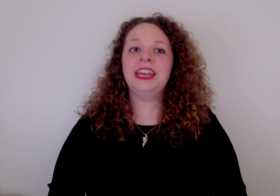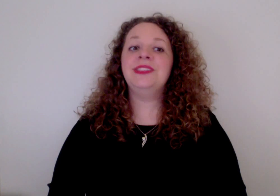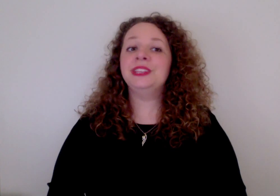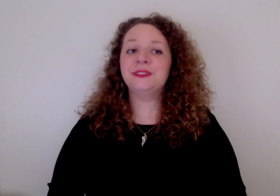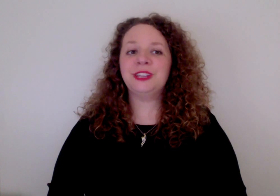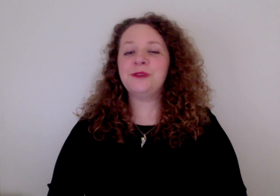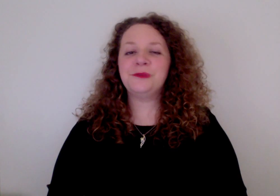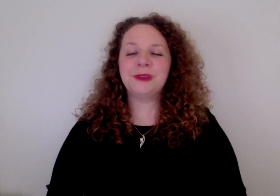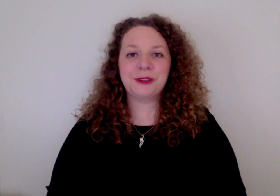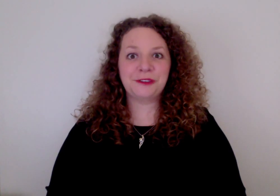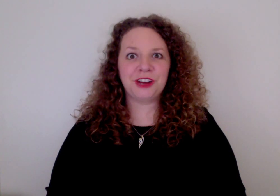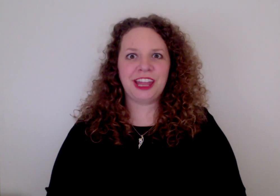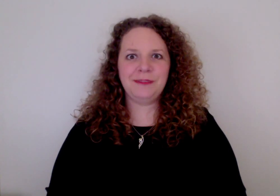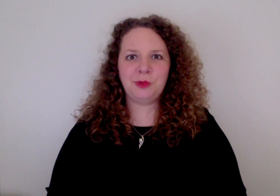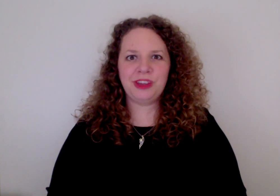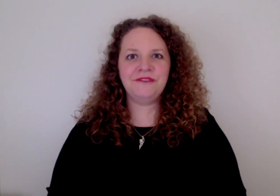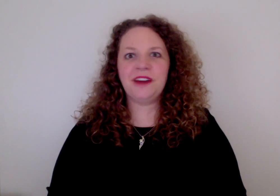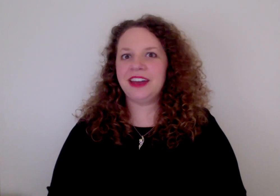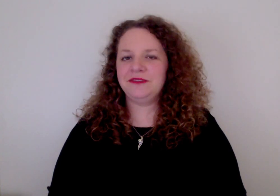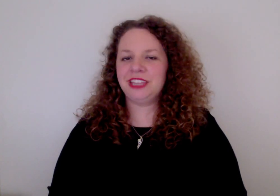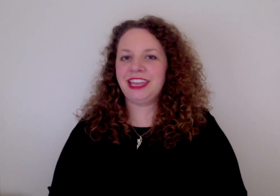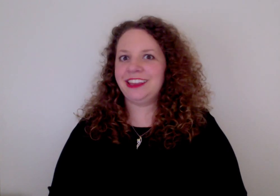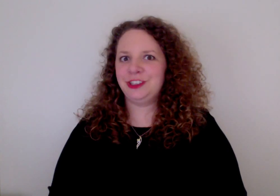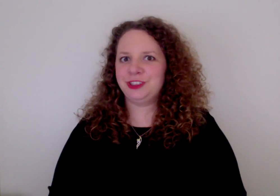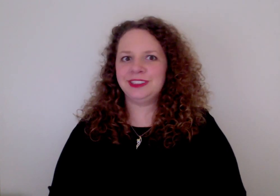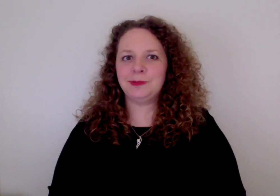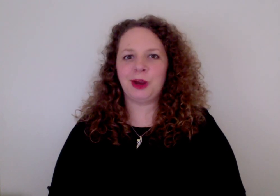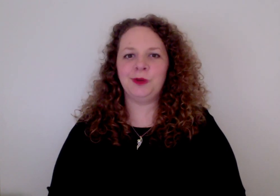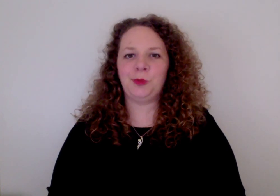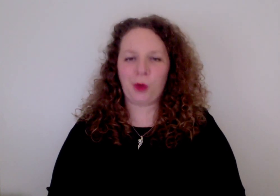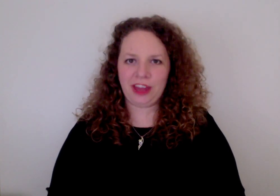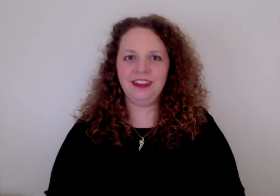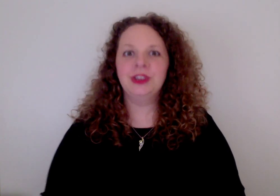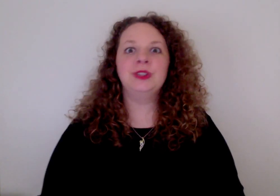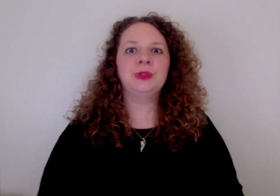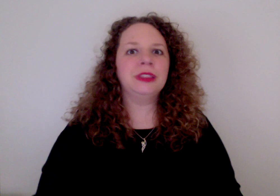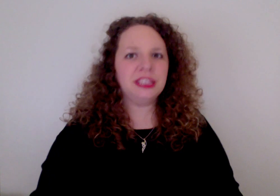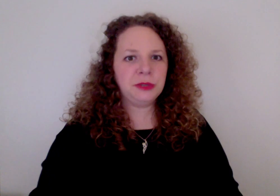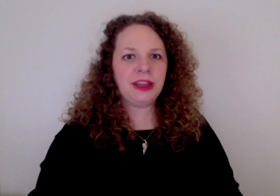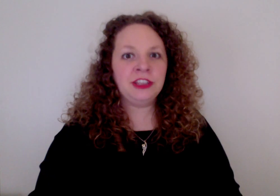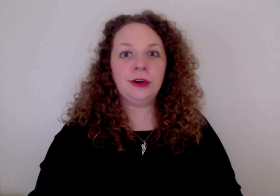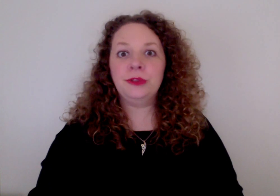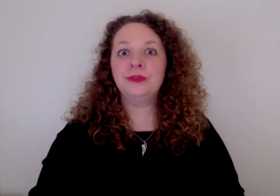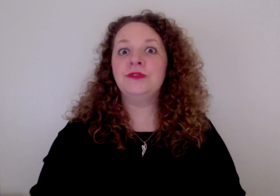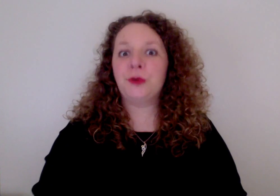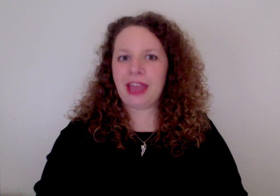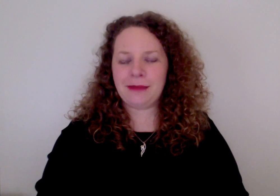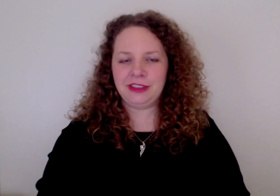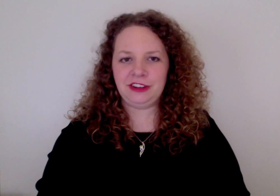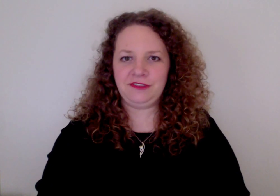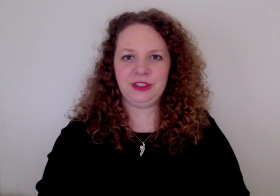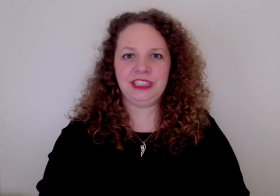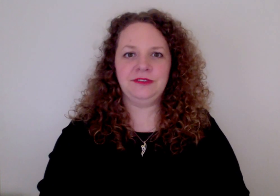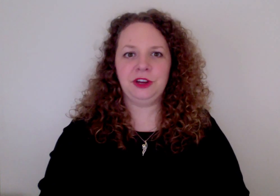In this video, we'll be going over 8.5 negations part 1. So let's go ahead and go through the vocabulary for this